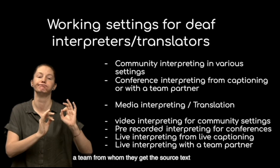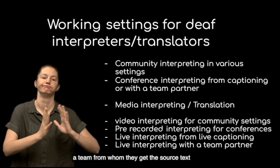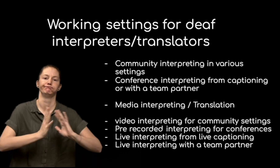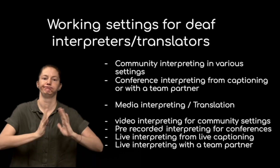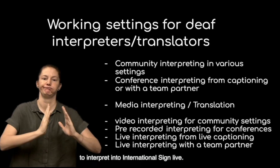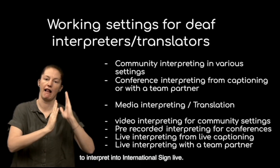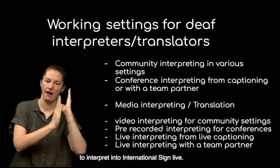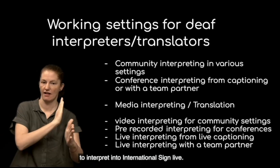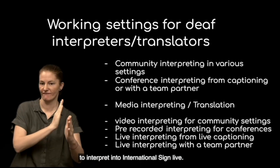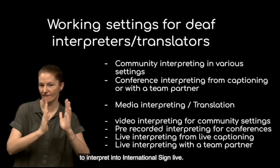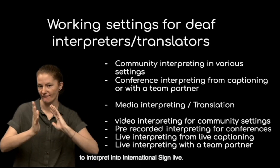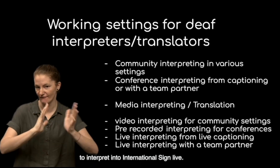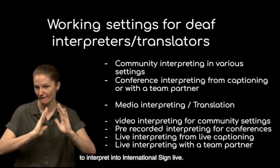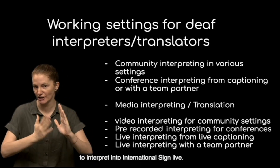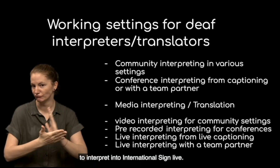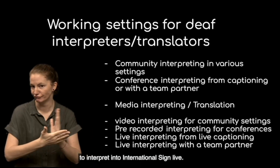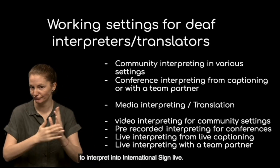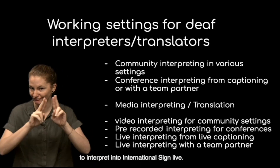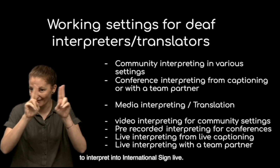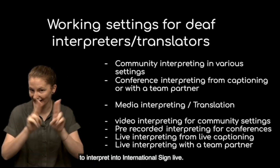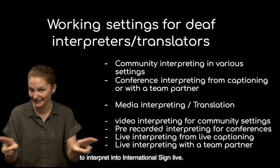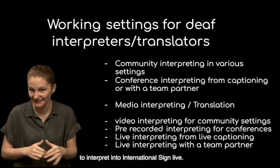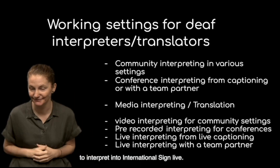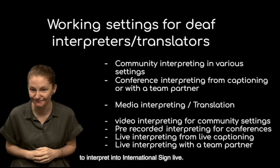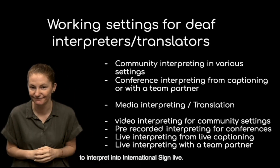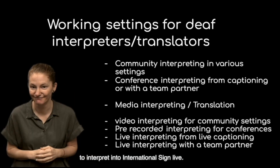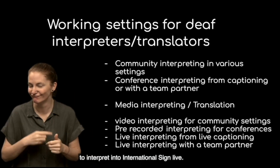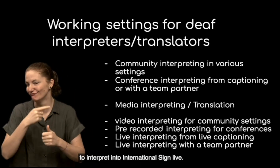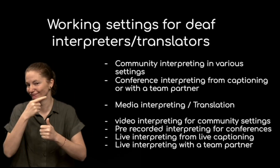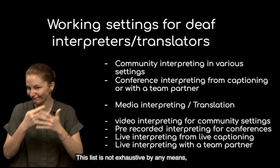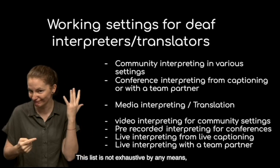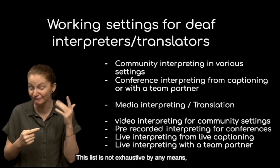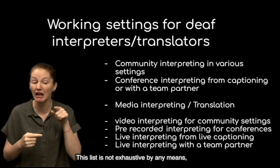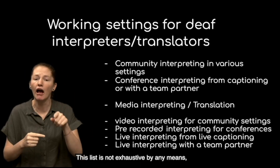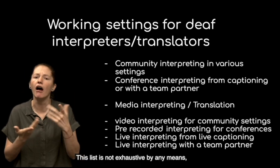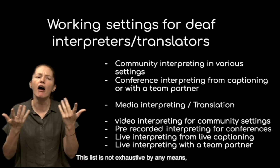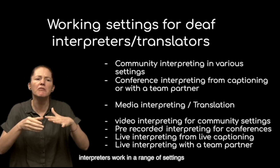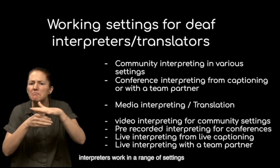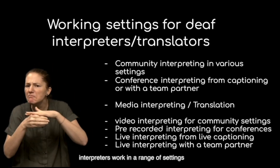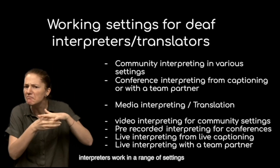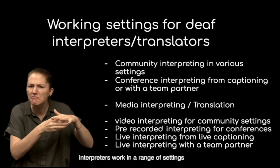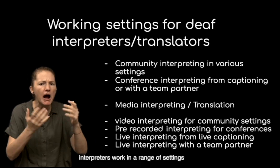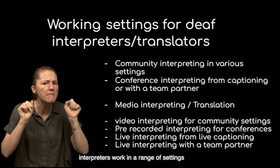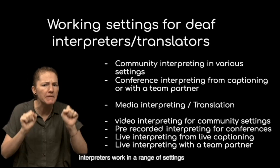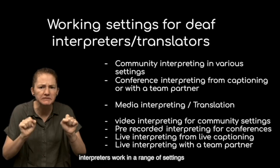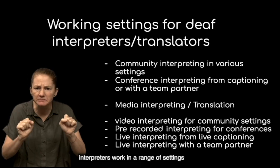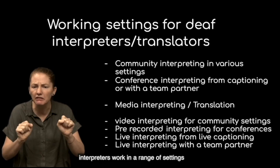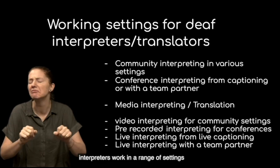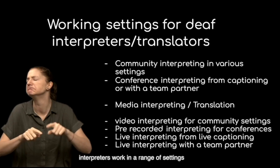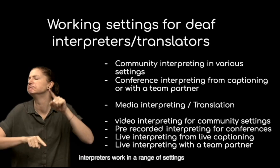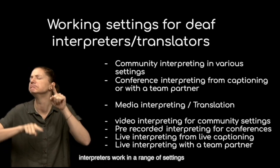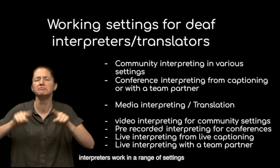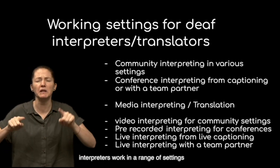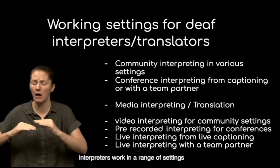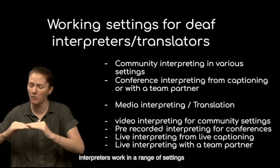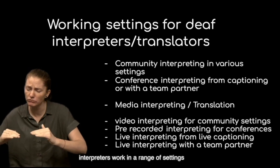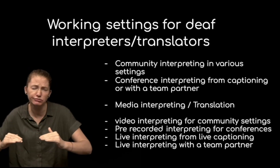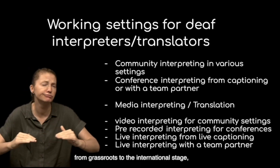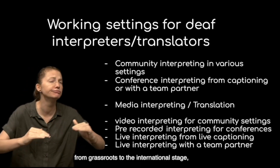they get the source text to interpret into International Sign Live. This list is not exhaustive by any means. Interpreters work in a range